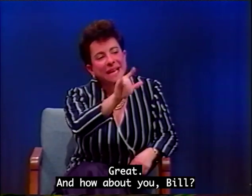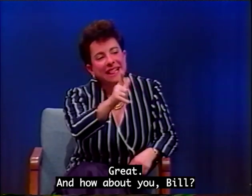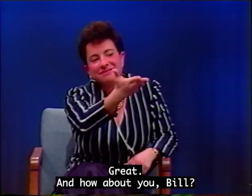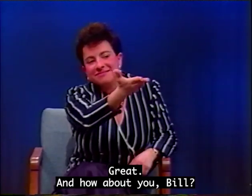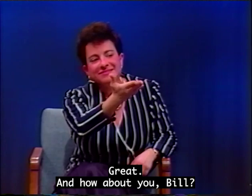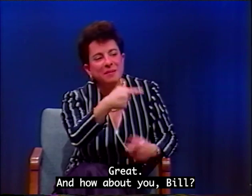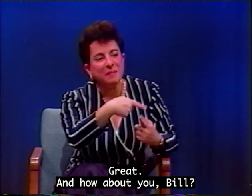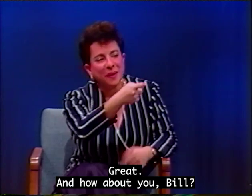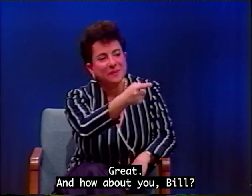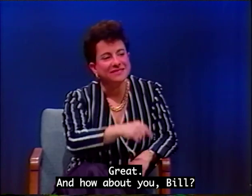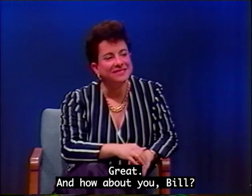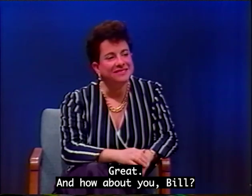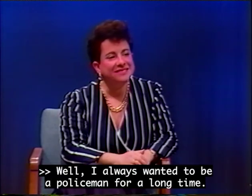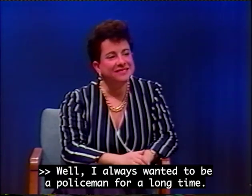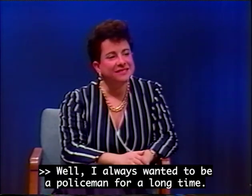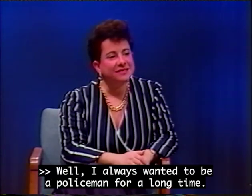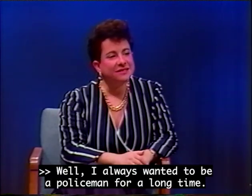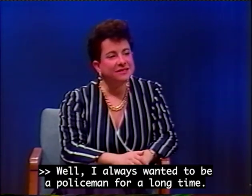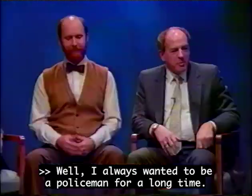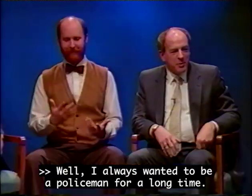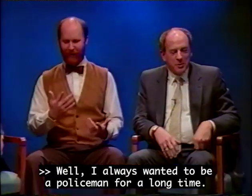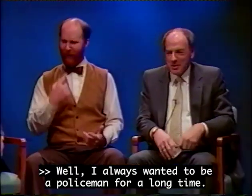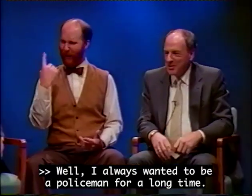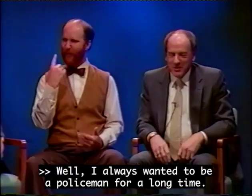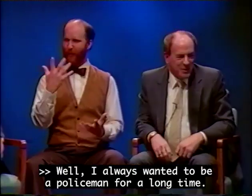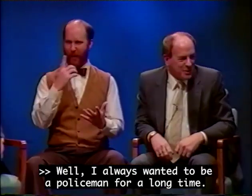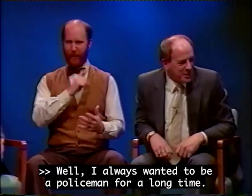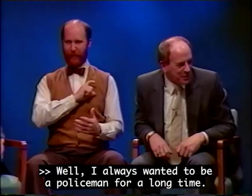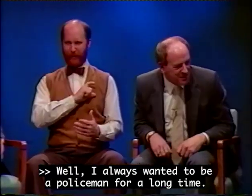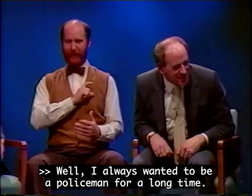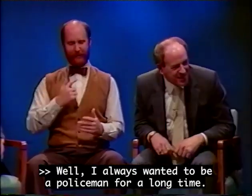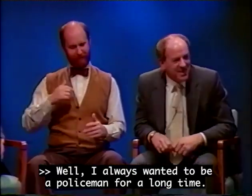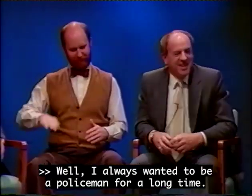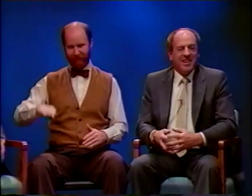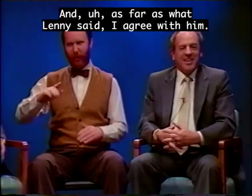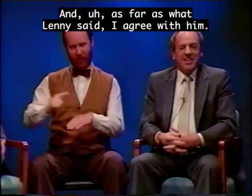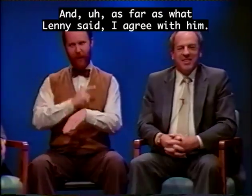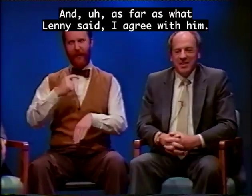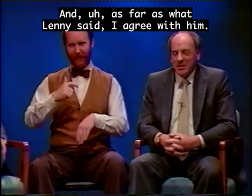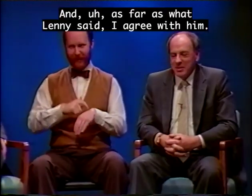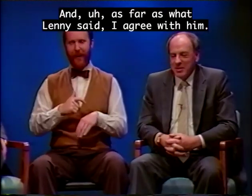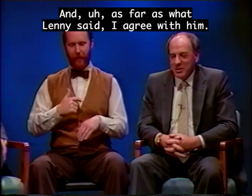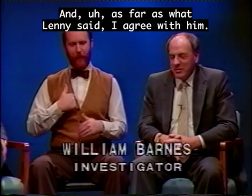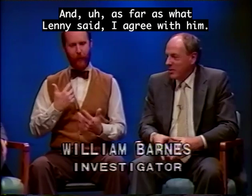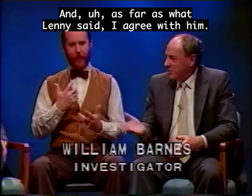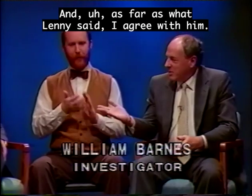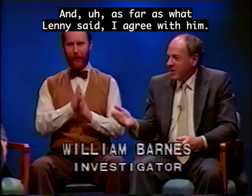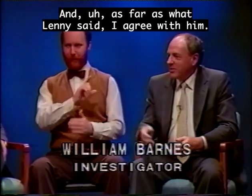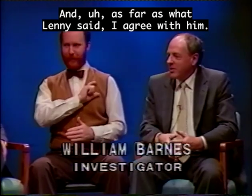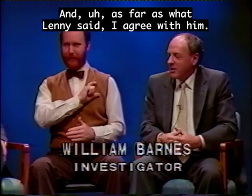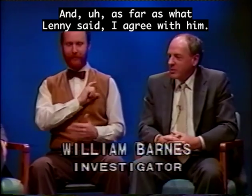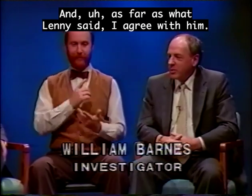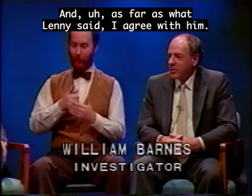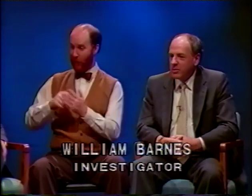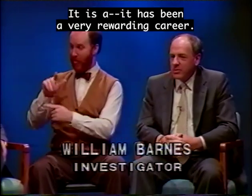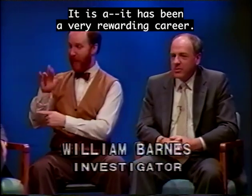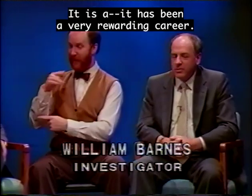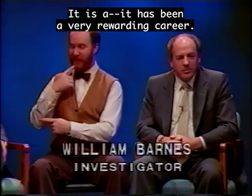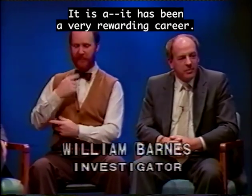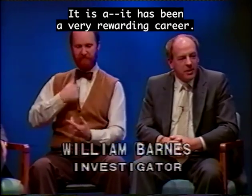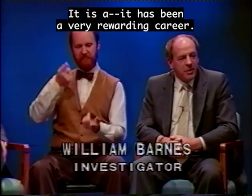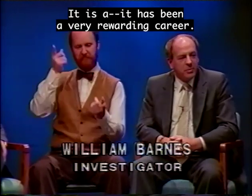Great. And how about you, Bill? Well, I always wanted to be a policeman for a long time. And as far as what Lenny said, I agree with